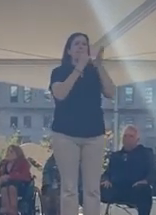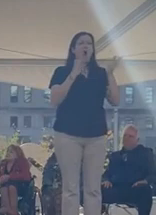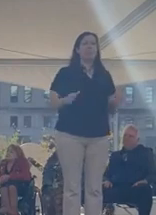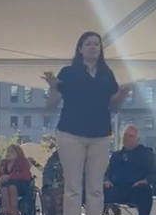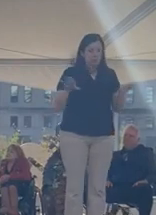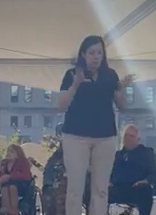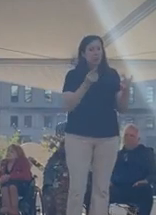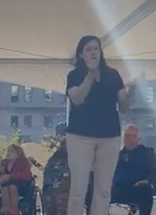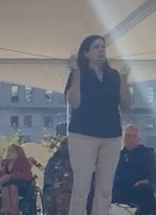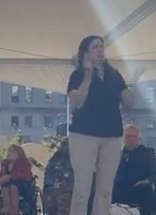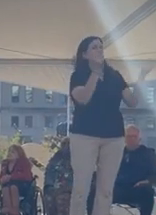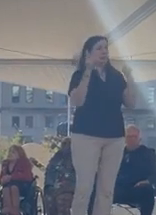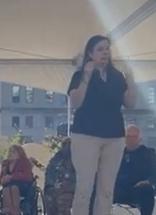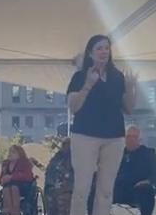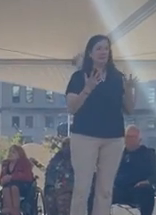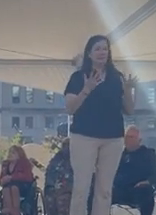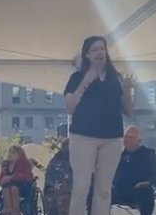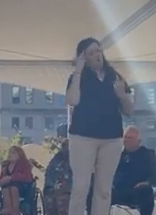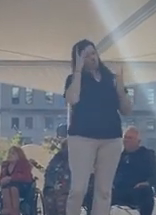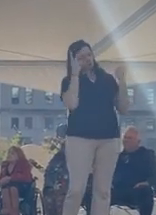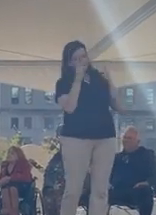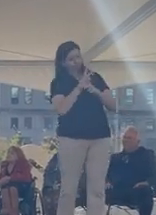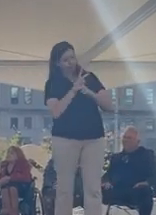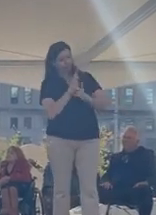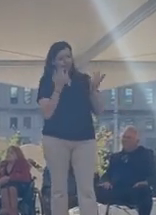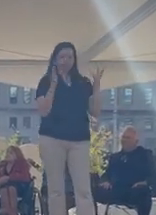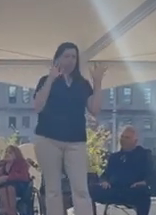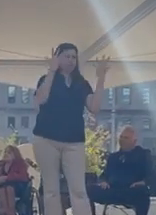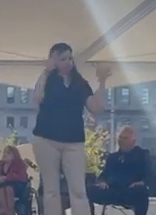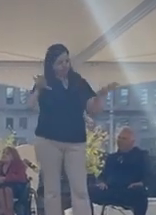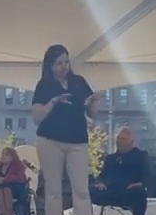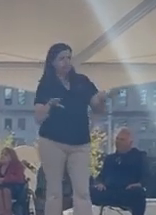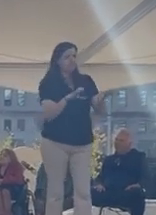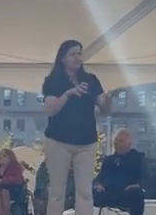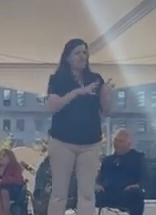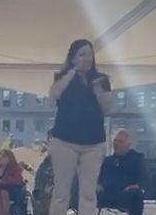I'm a doer. I come at things practically with my own 2 hands.